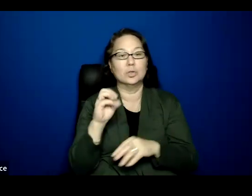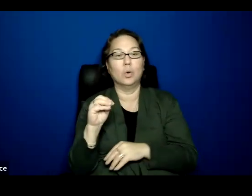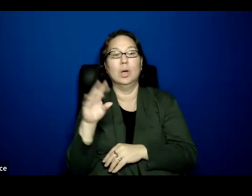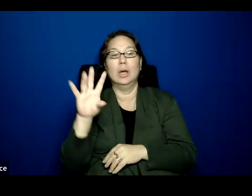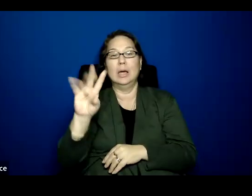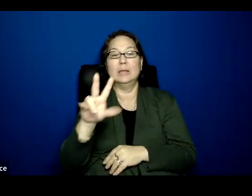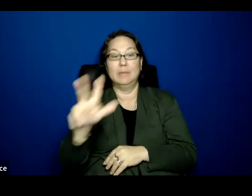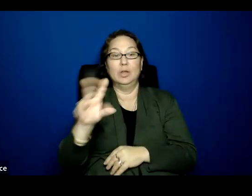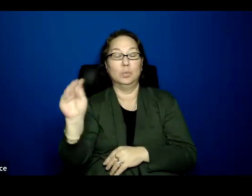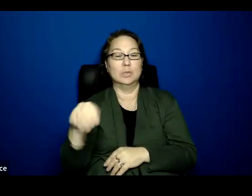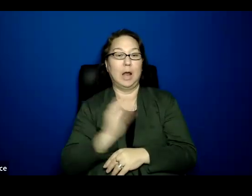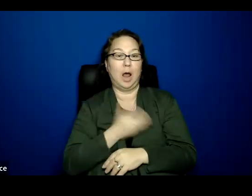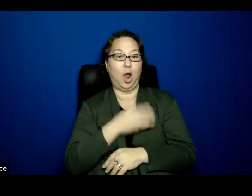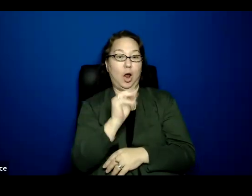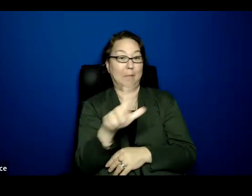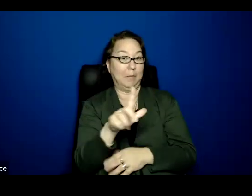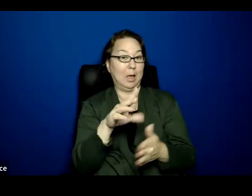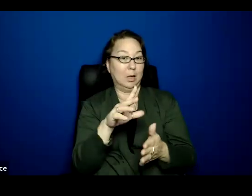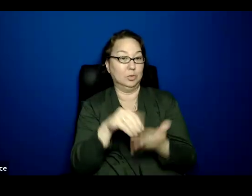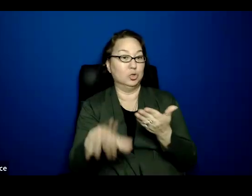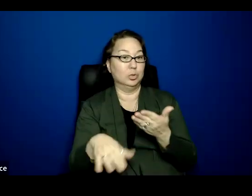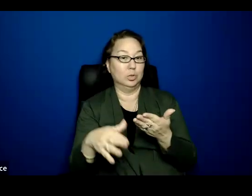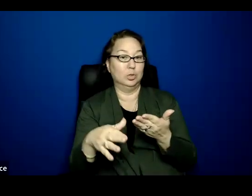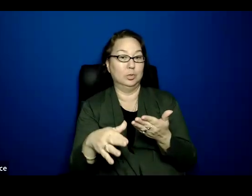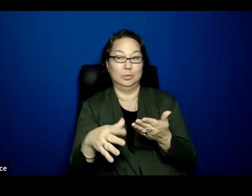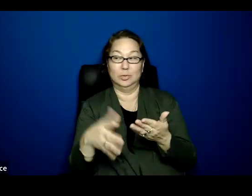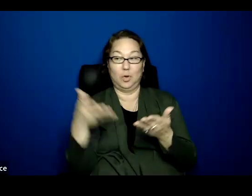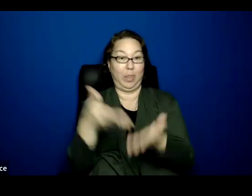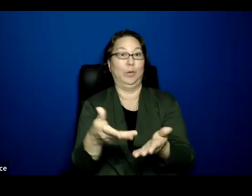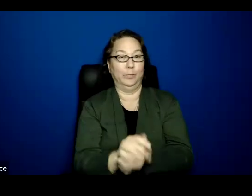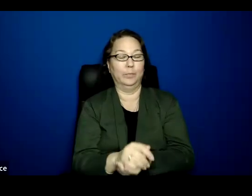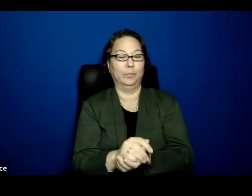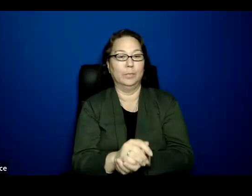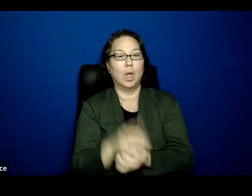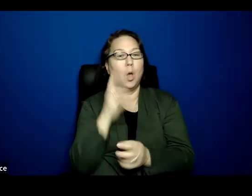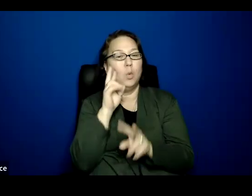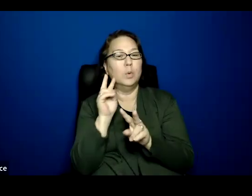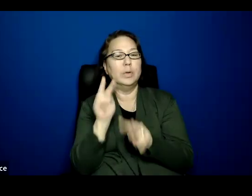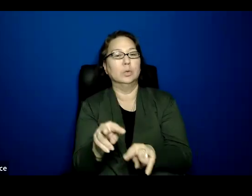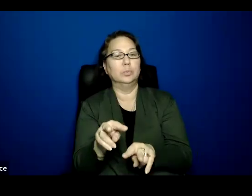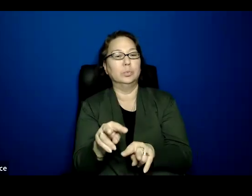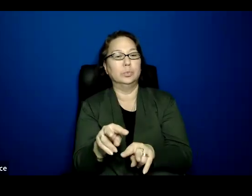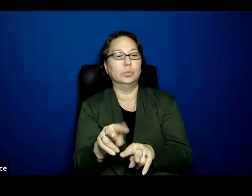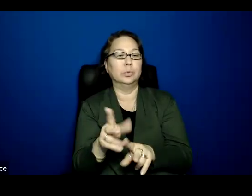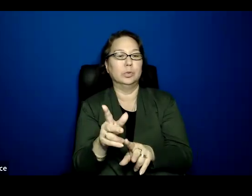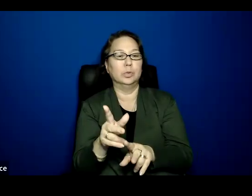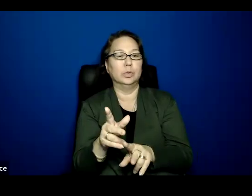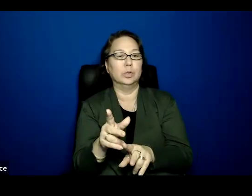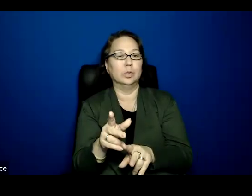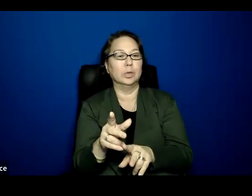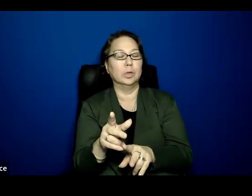Yes, and when we look at that, if you look at the right, for our students who are in the inclusive SEI,